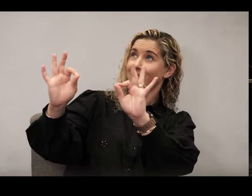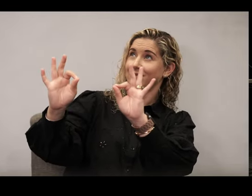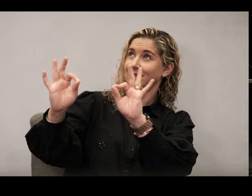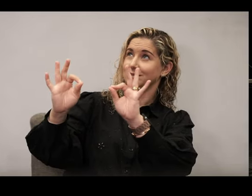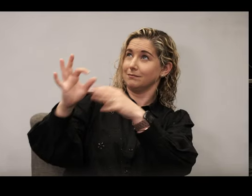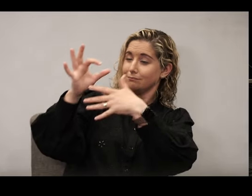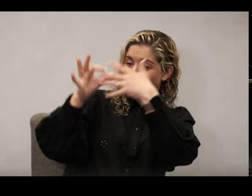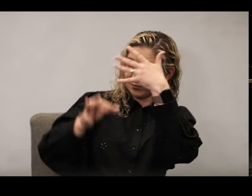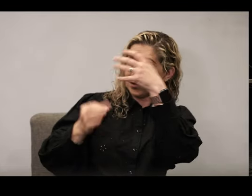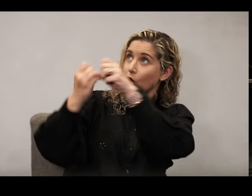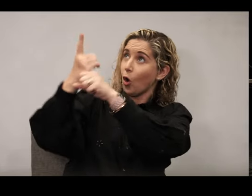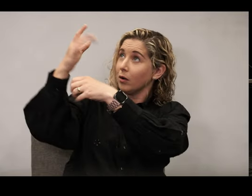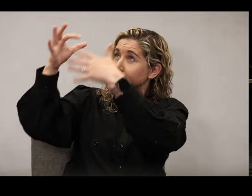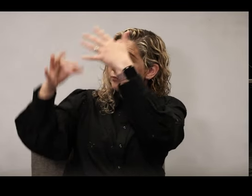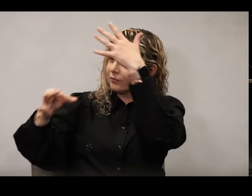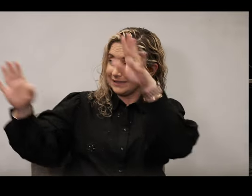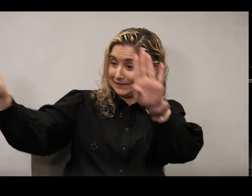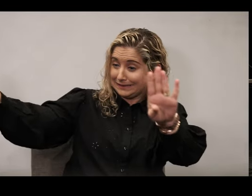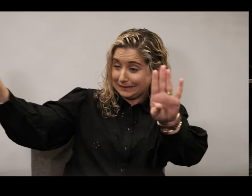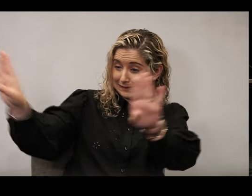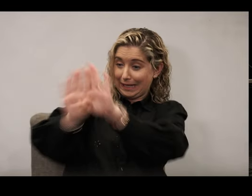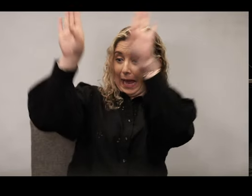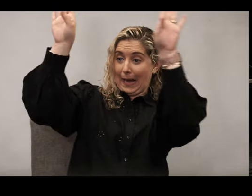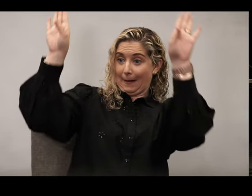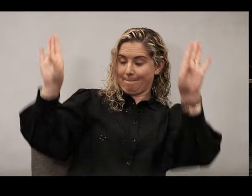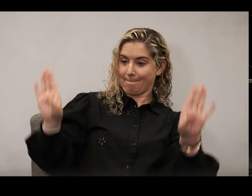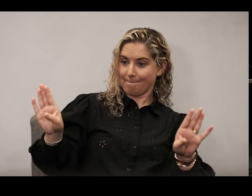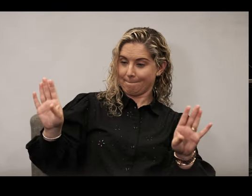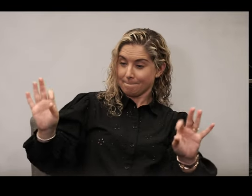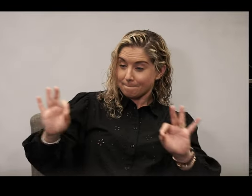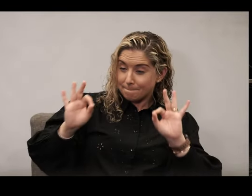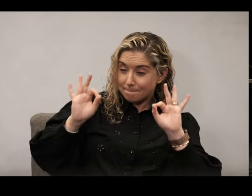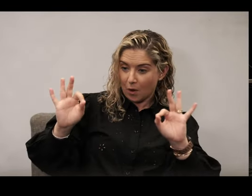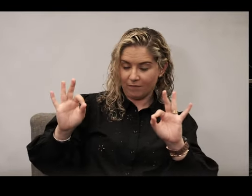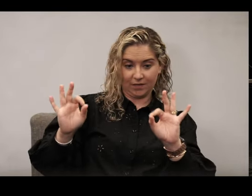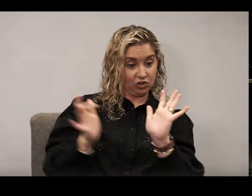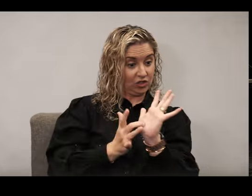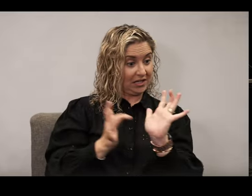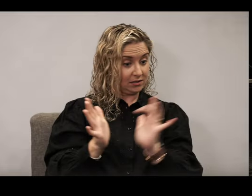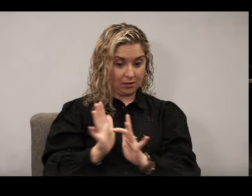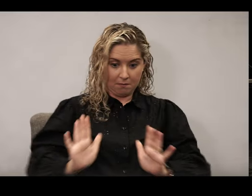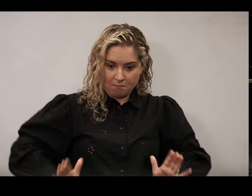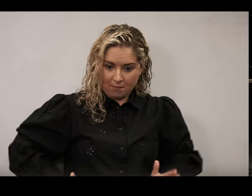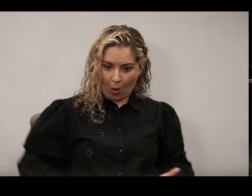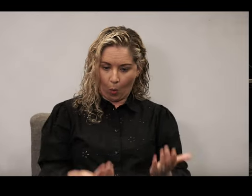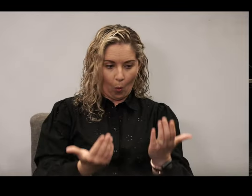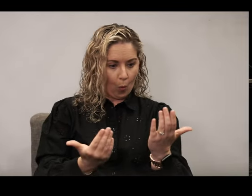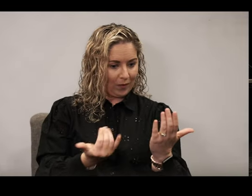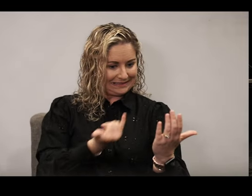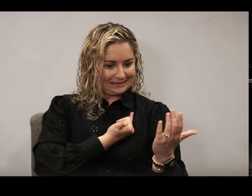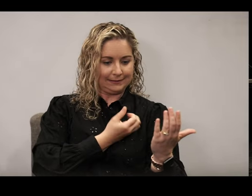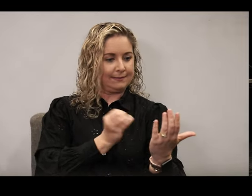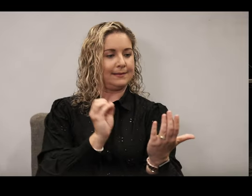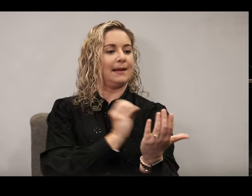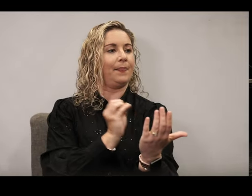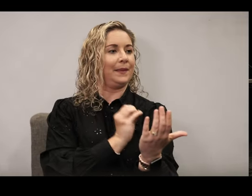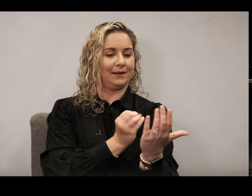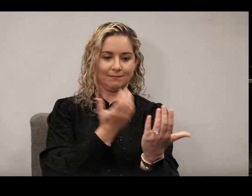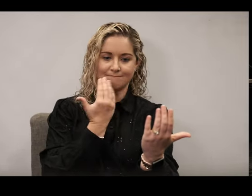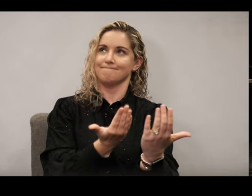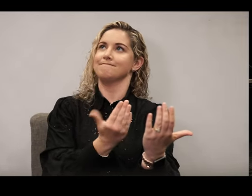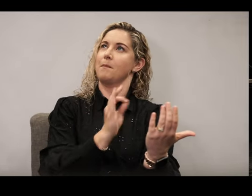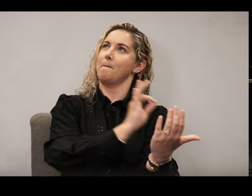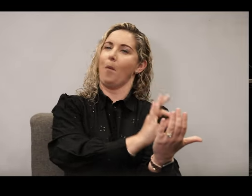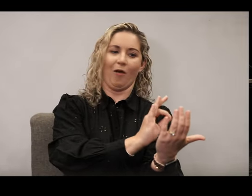amongst us. God himself, God the Son, born as a sinless man, the perfect image of the invisible God, Colossians